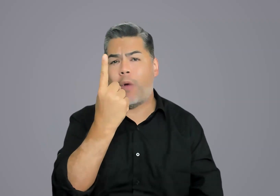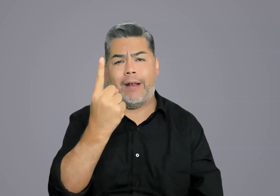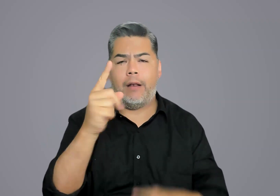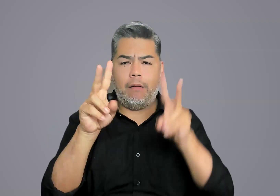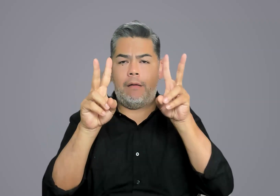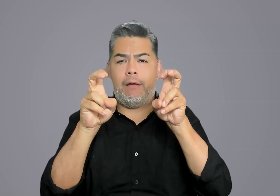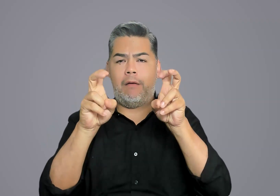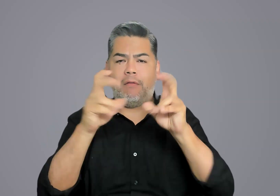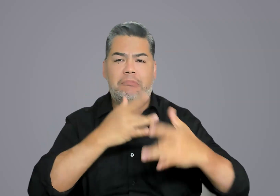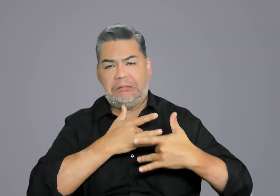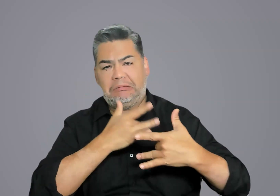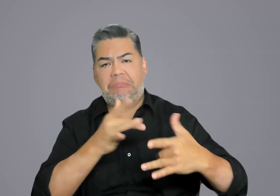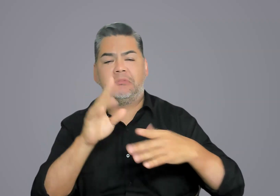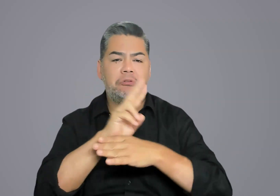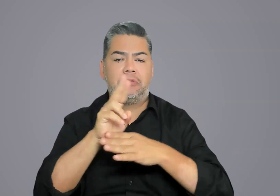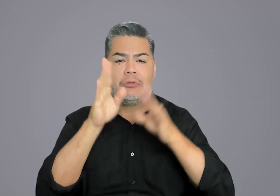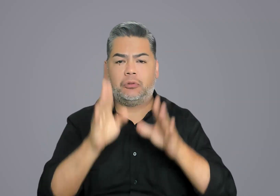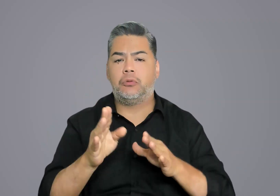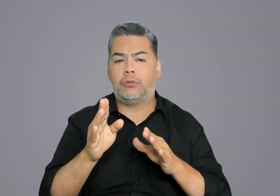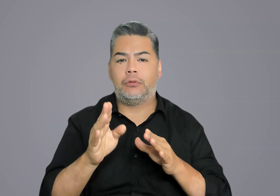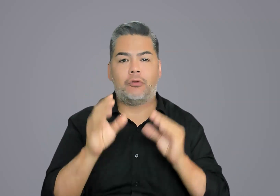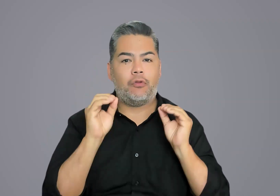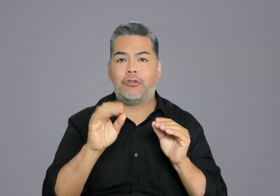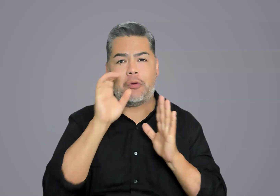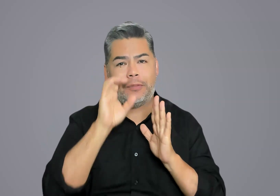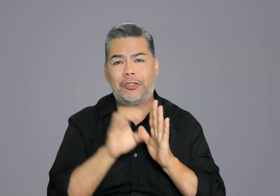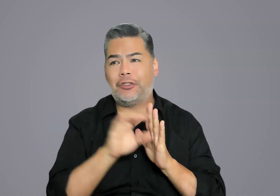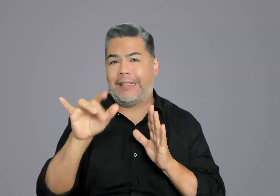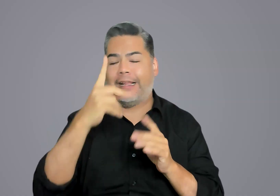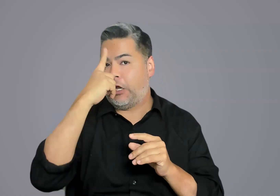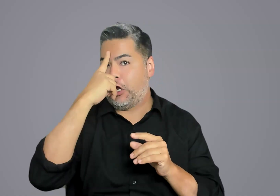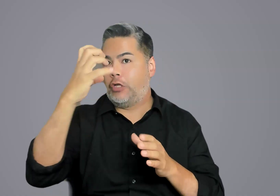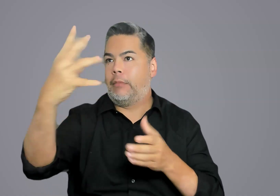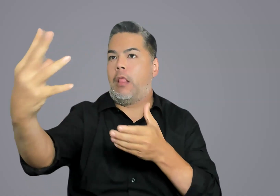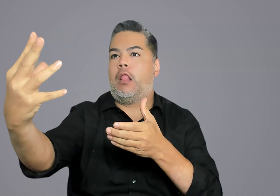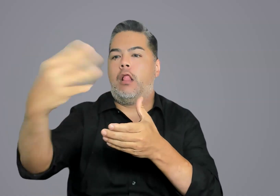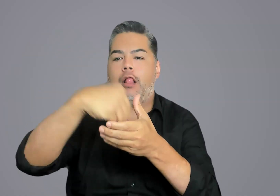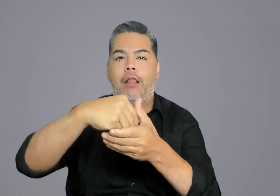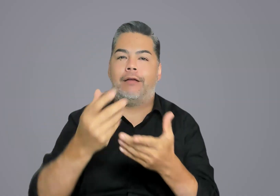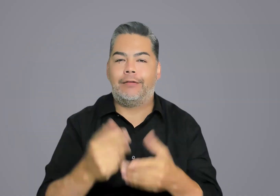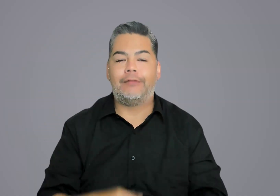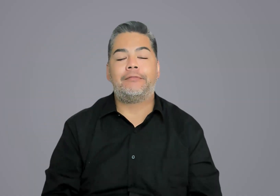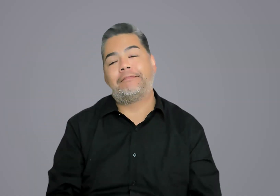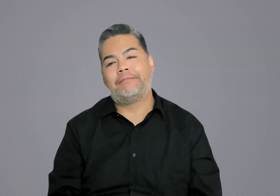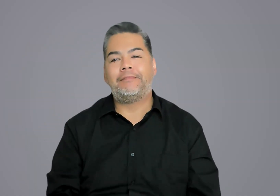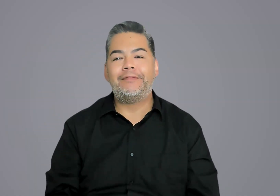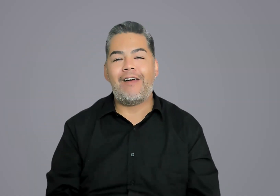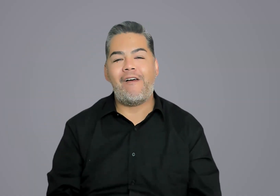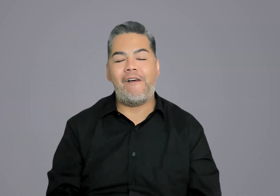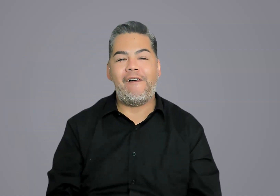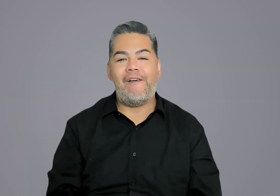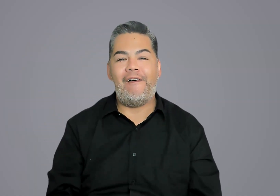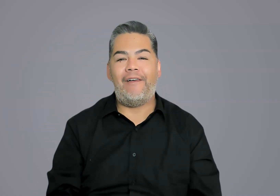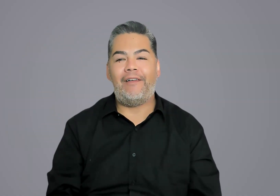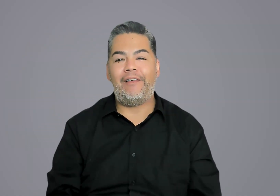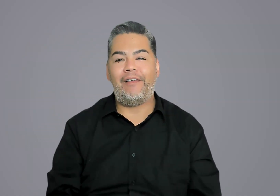unquote typical user, so there's no photo that encapsulates that concept. All right, so every single day